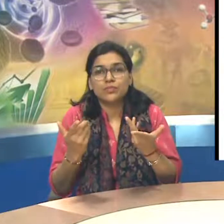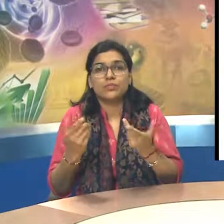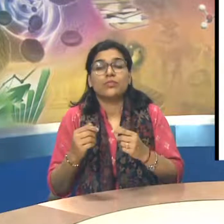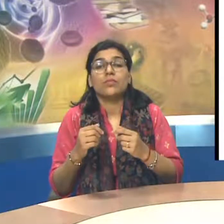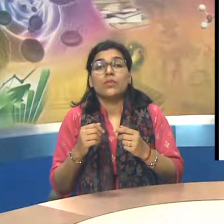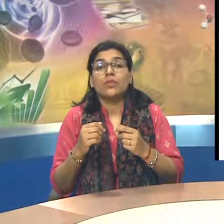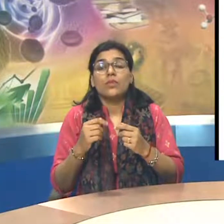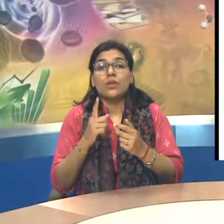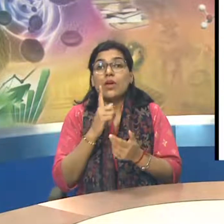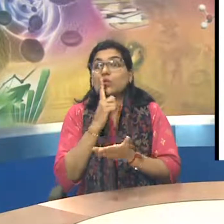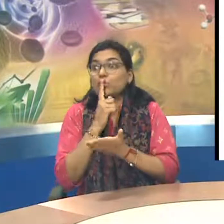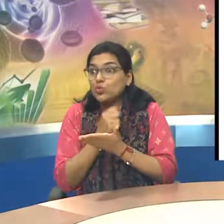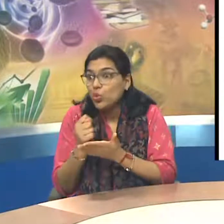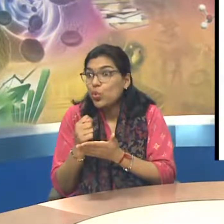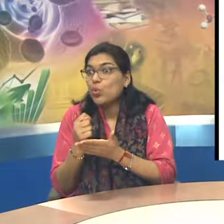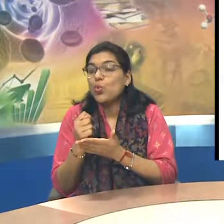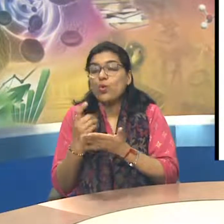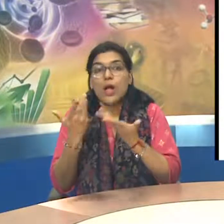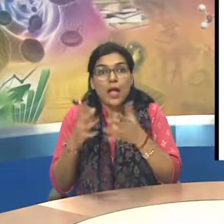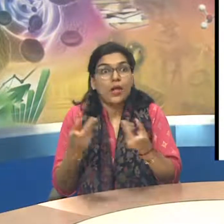Subject matter of